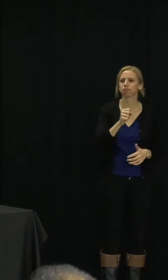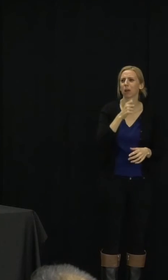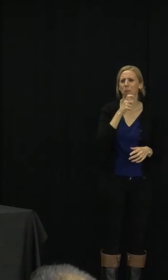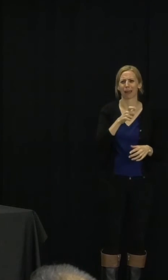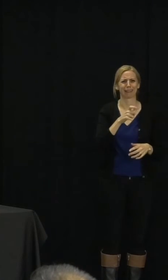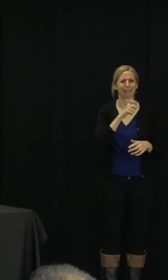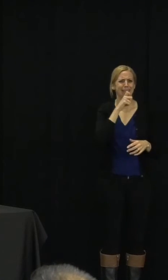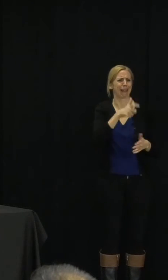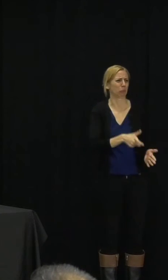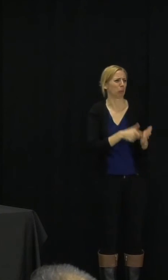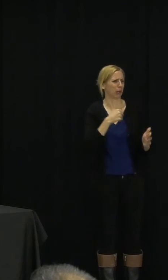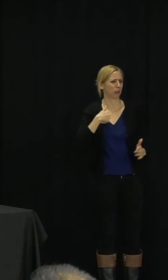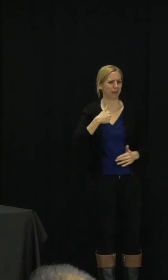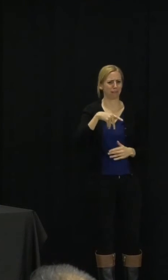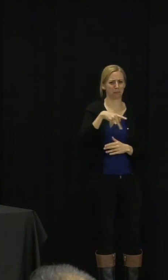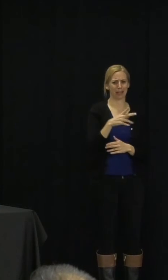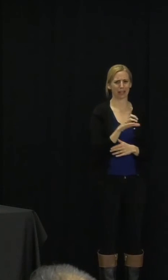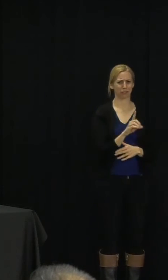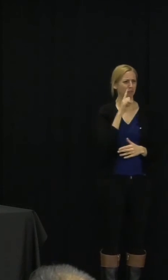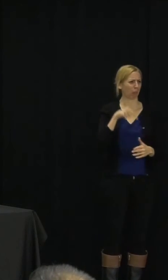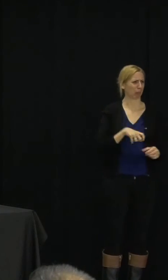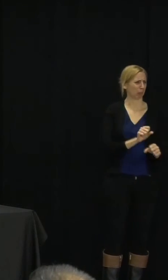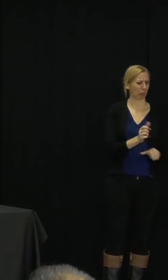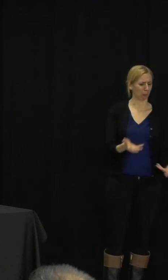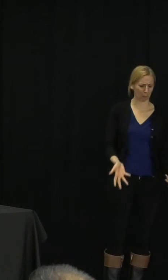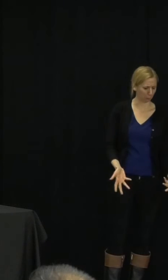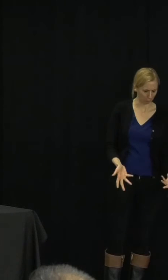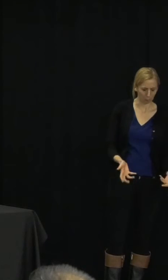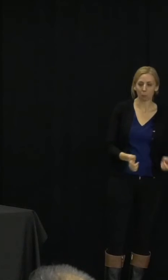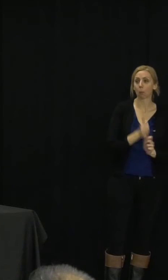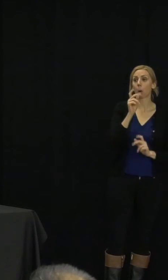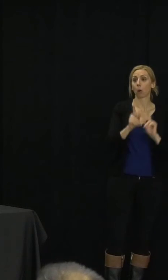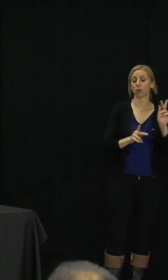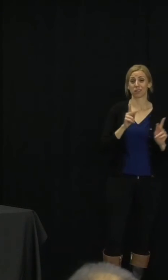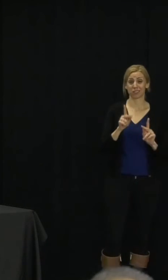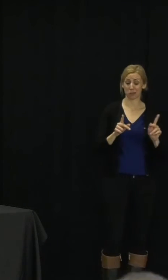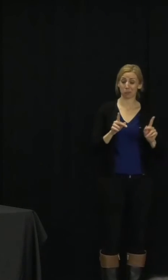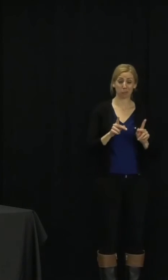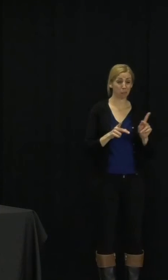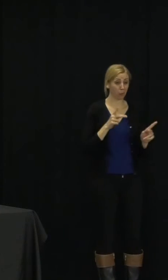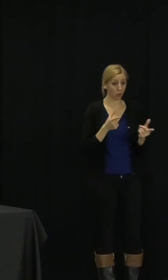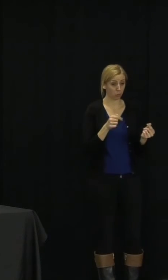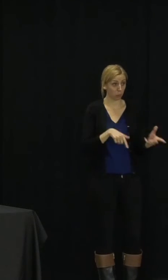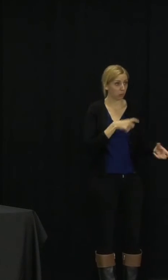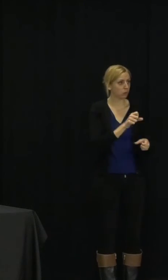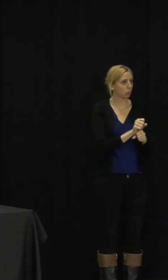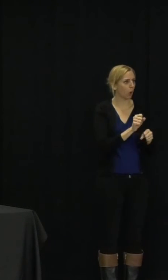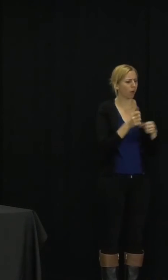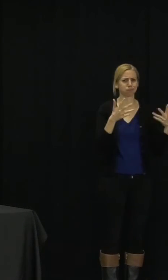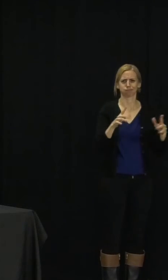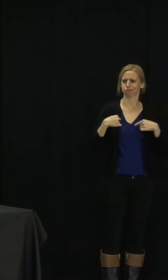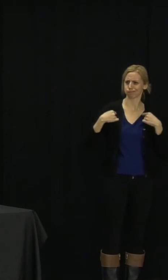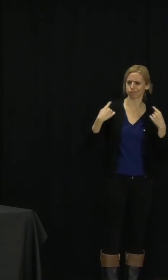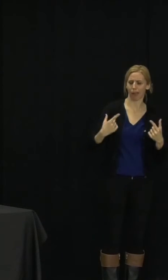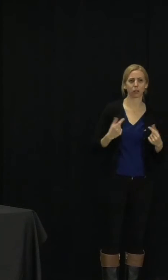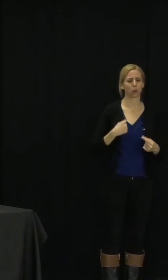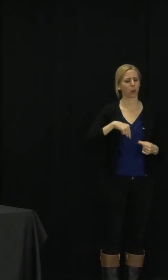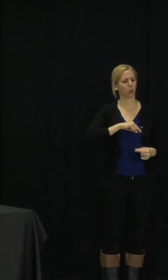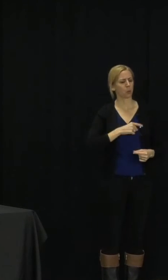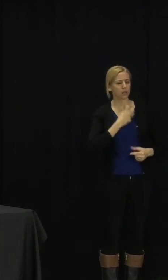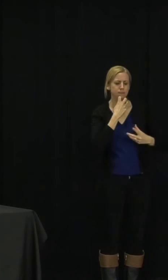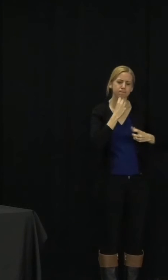that. So aha moments or new recommendations, panelists? Joan, you're nodding. Yeah, first of